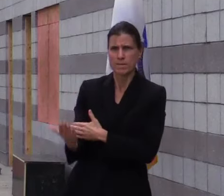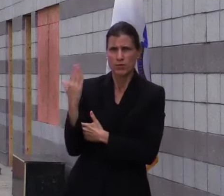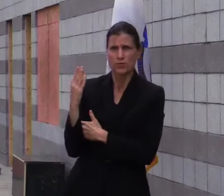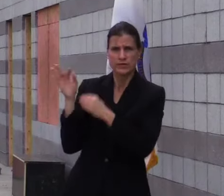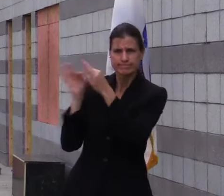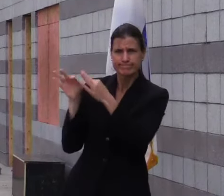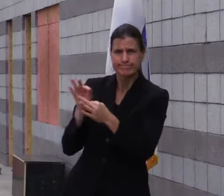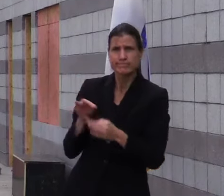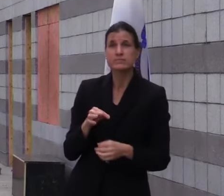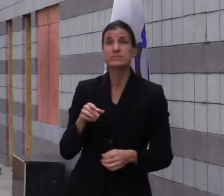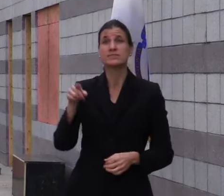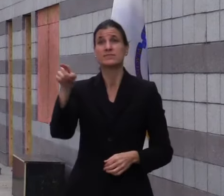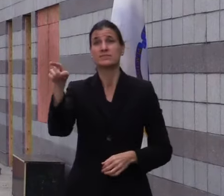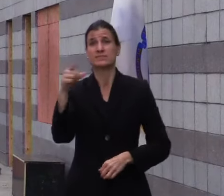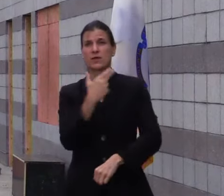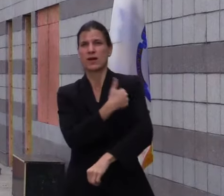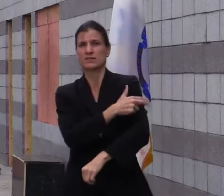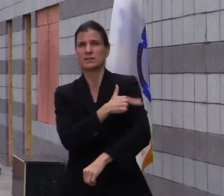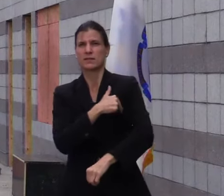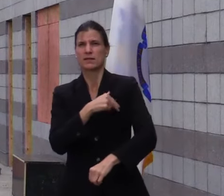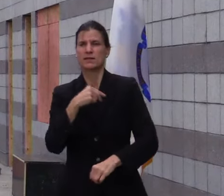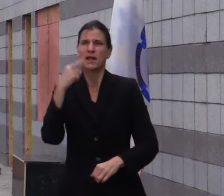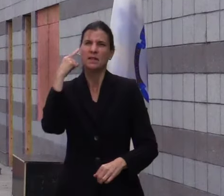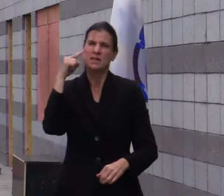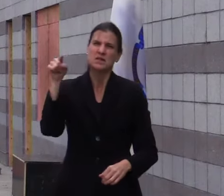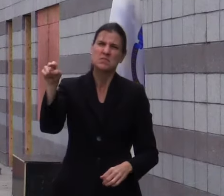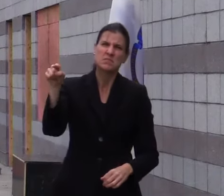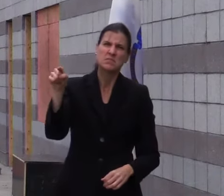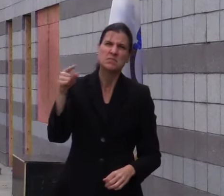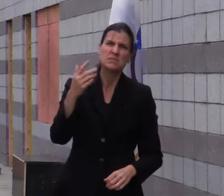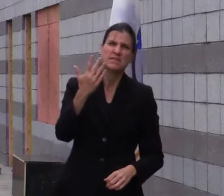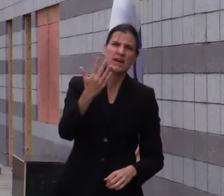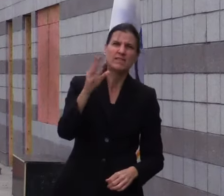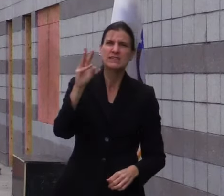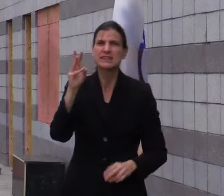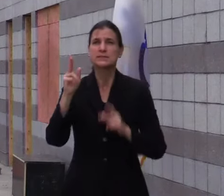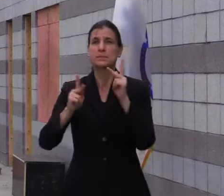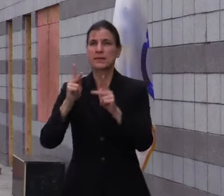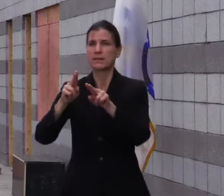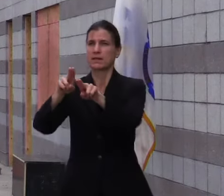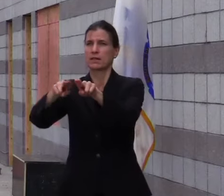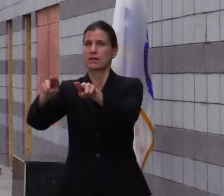It's either 5 or 6 COVID patients in-house.